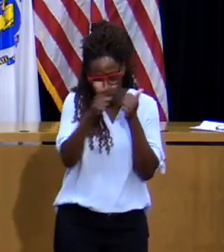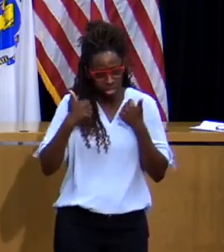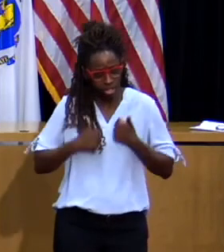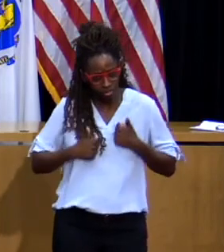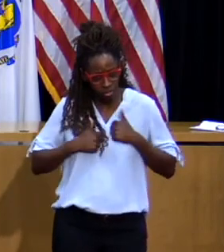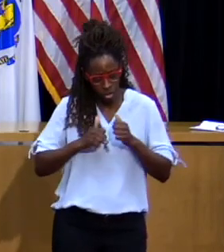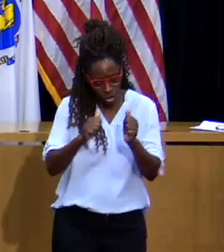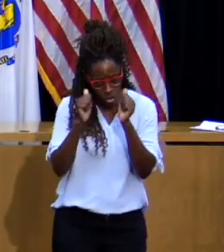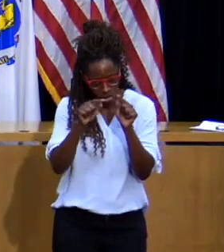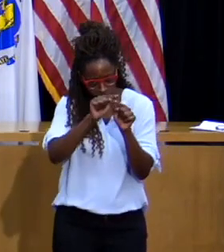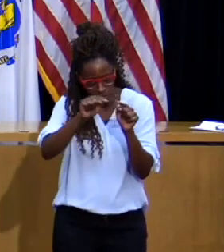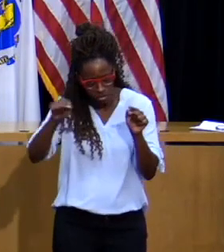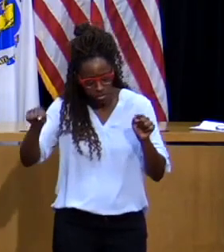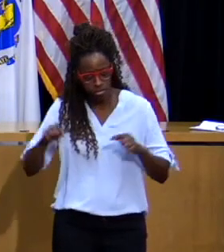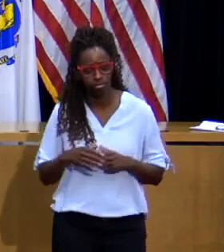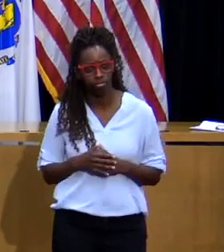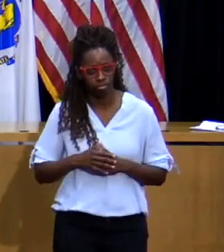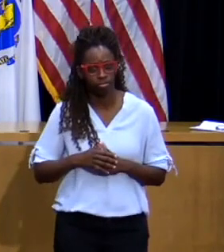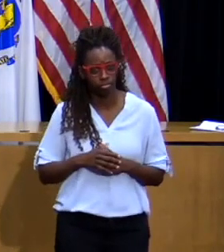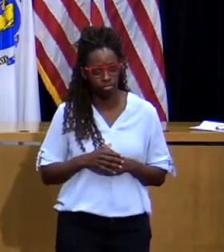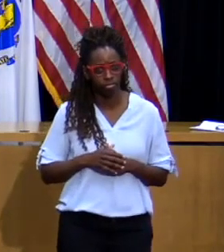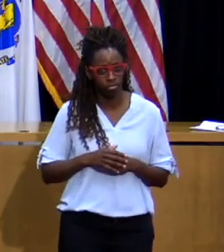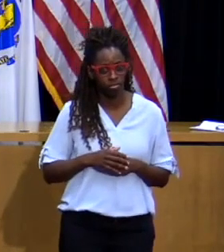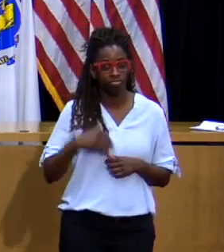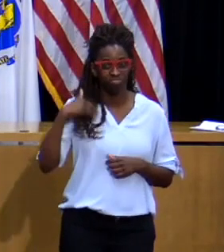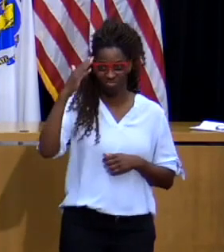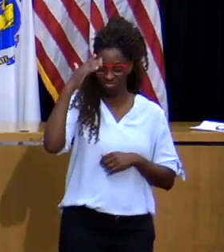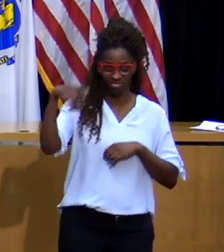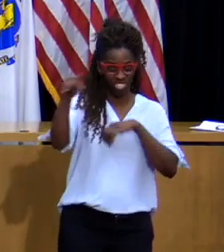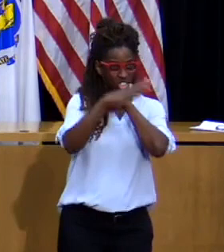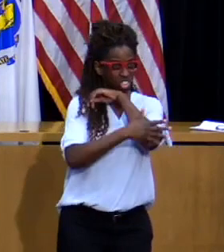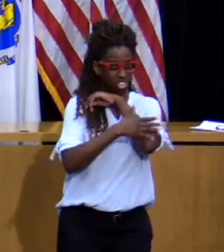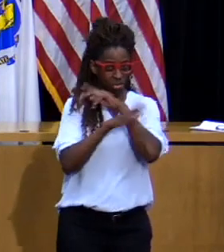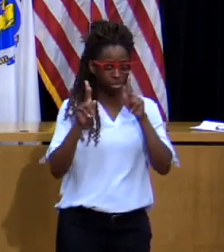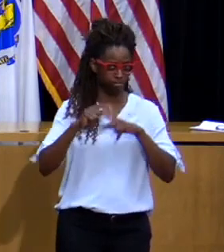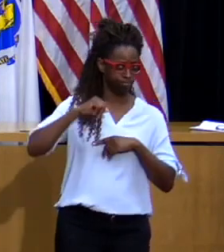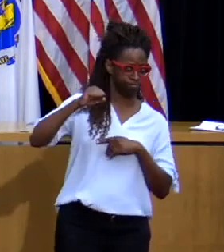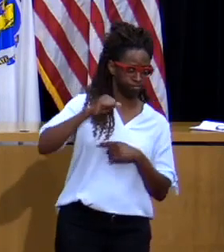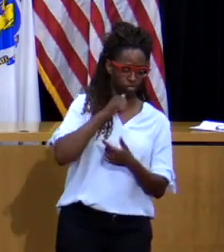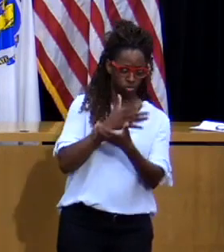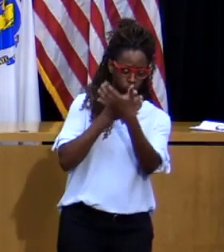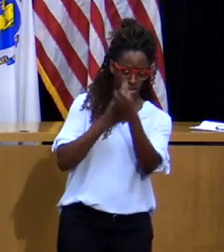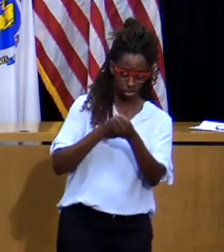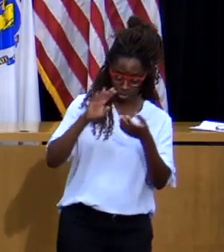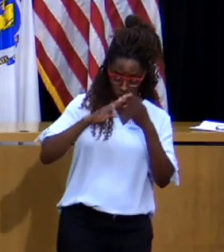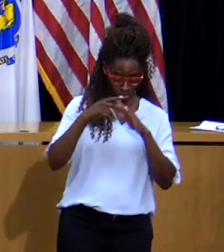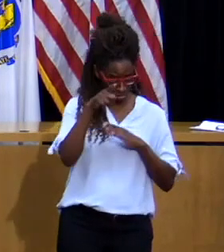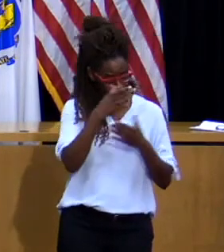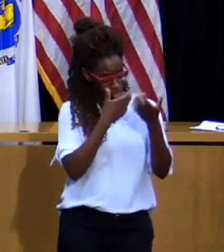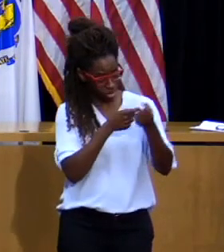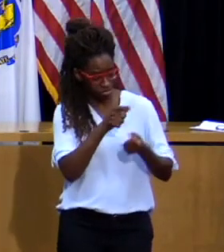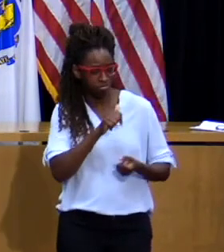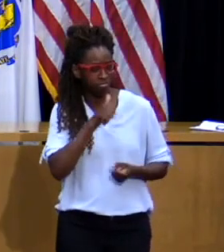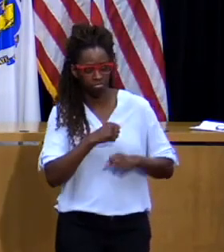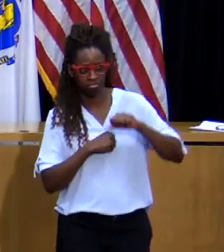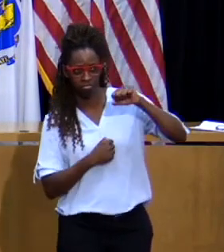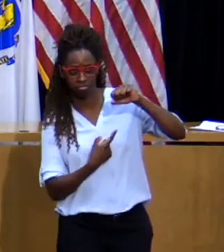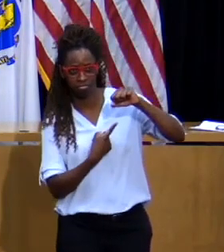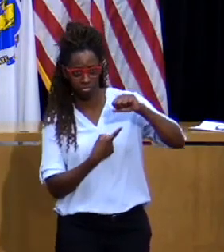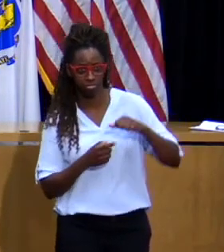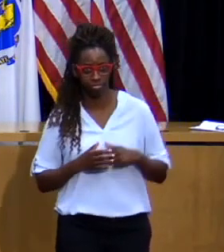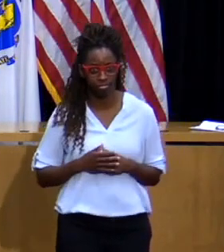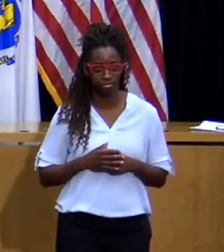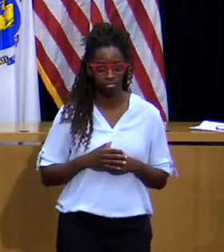of the troublesome trust factor in our country and in many communities. We know that trust cannot be earned in one